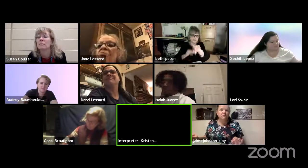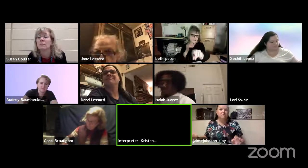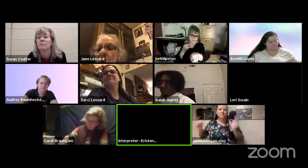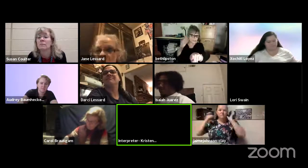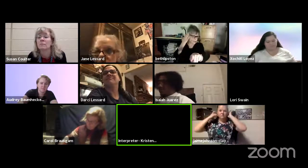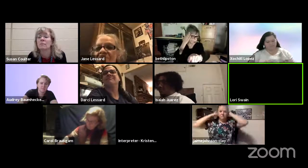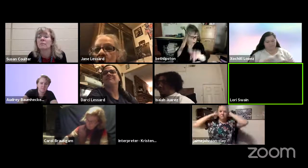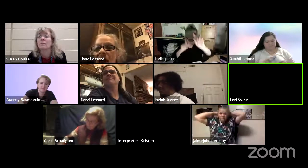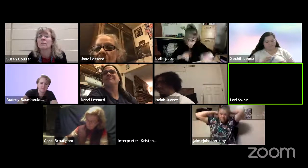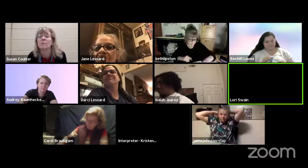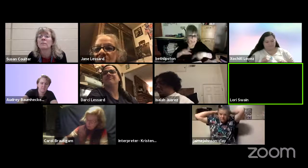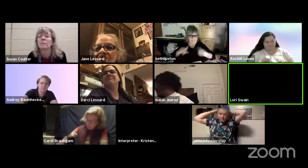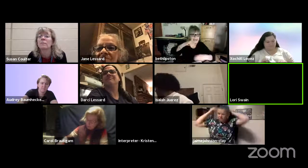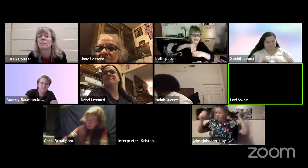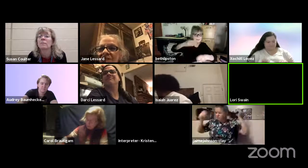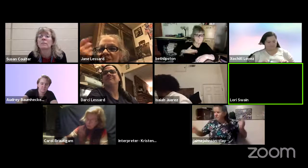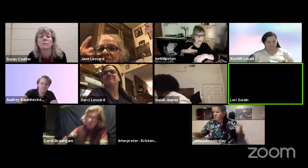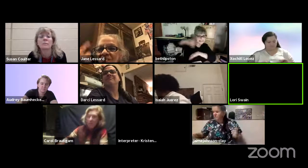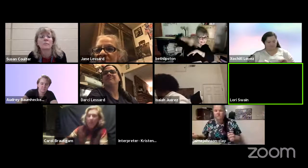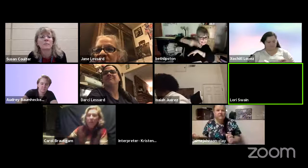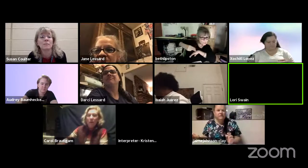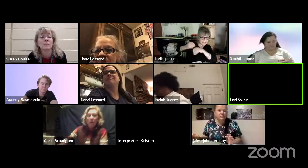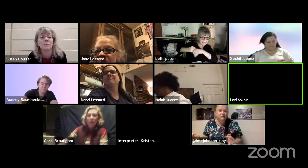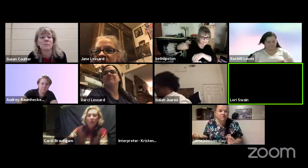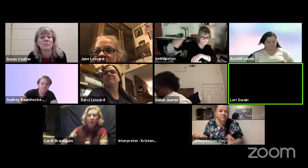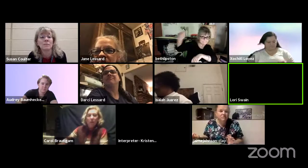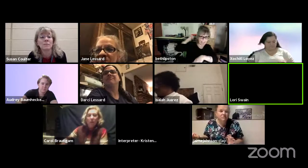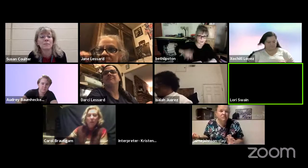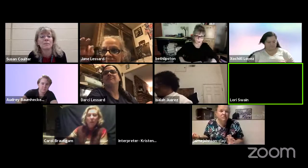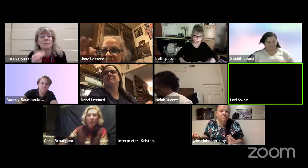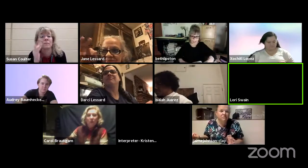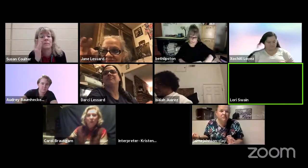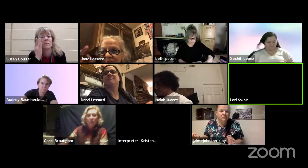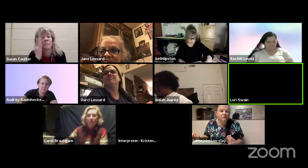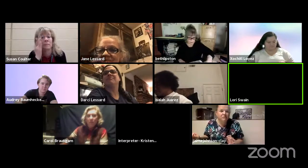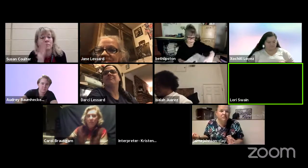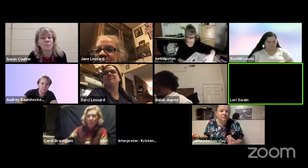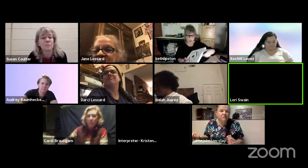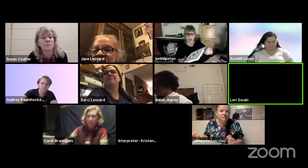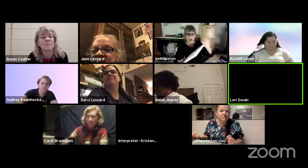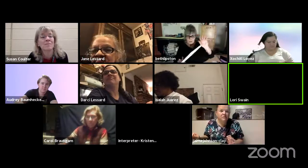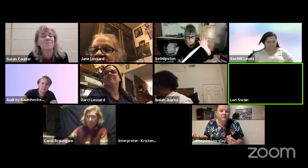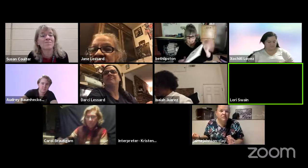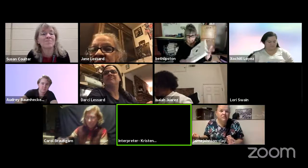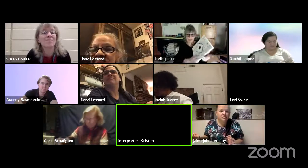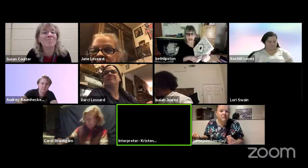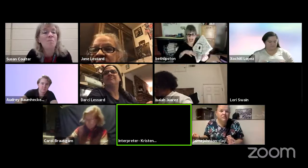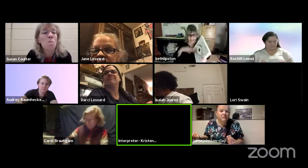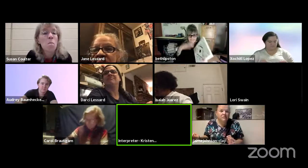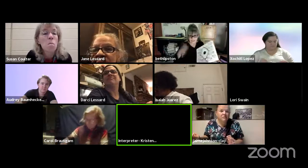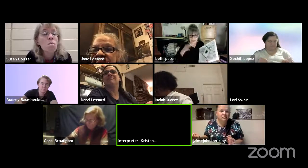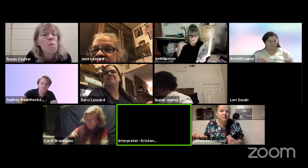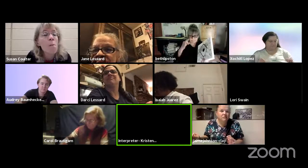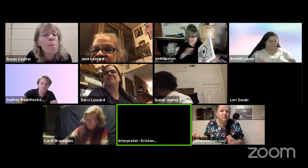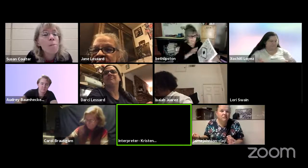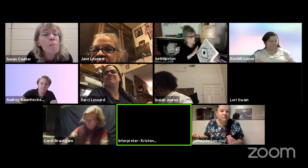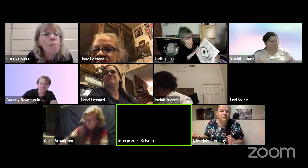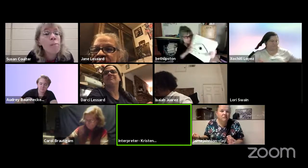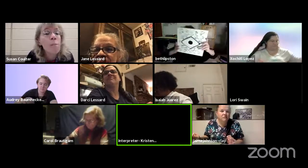I mean, just really short, Jane, but you know my history and you know my background. And so I